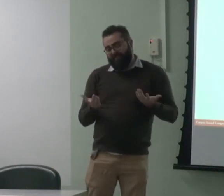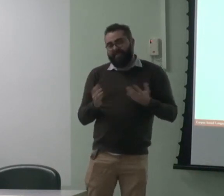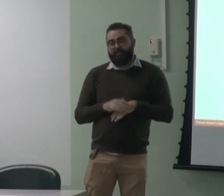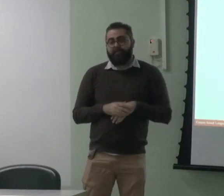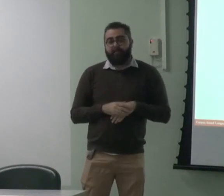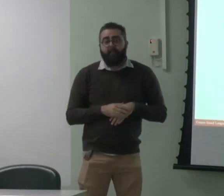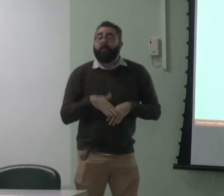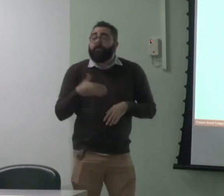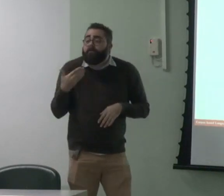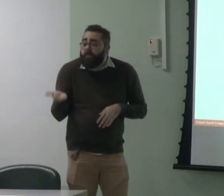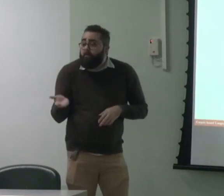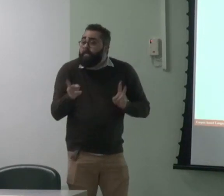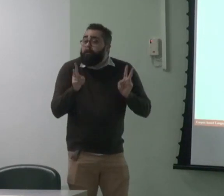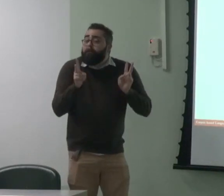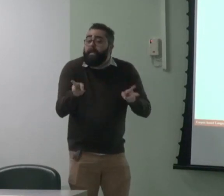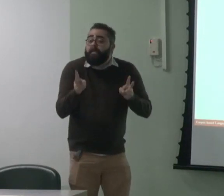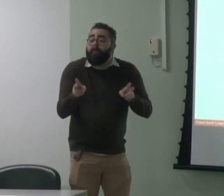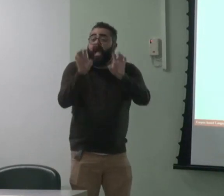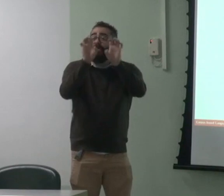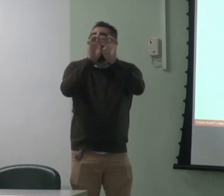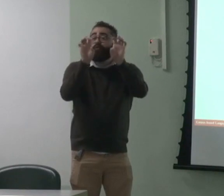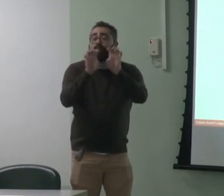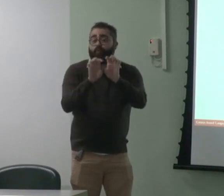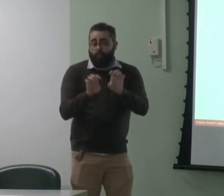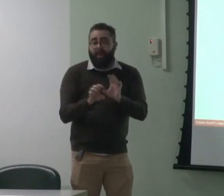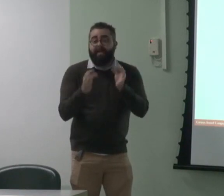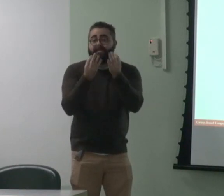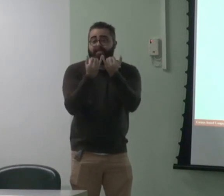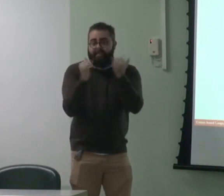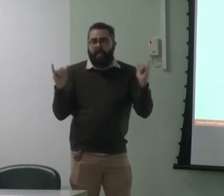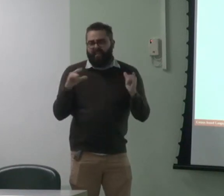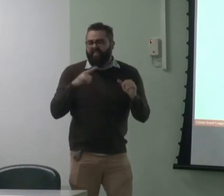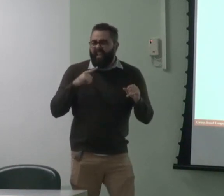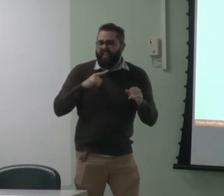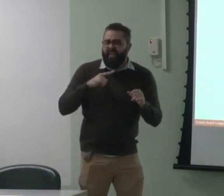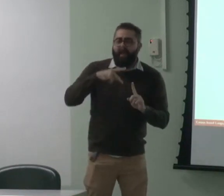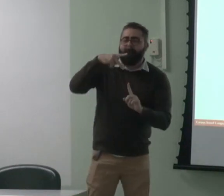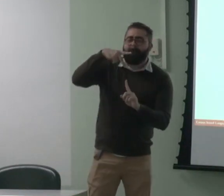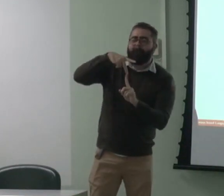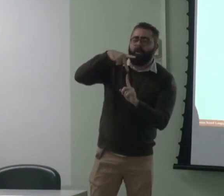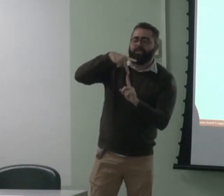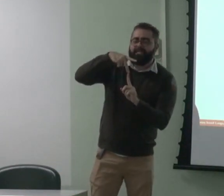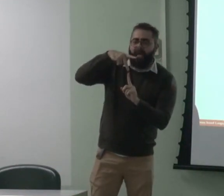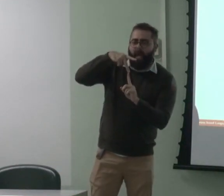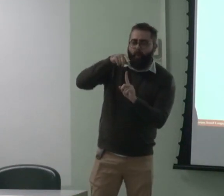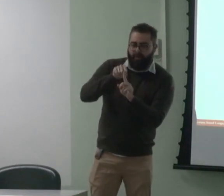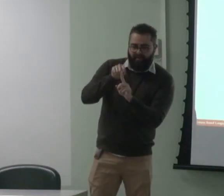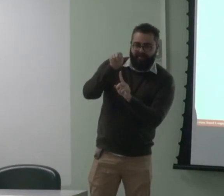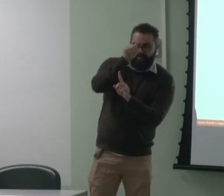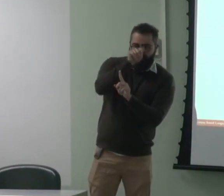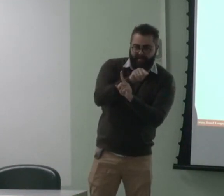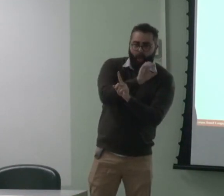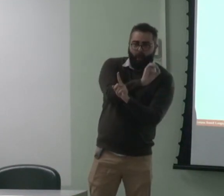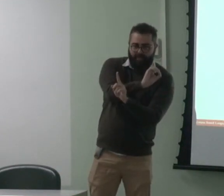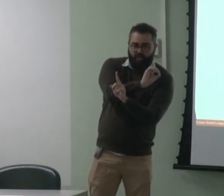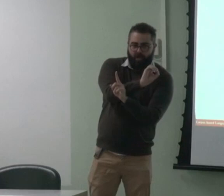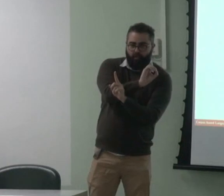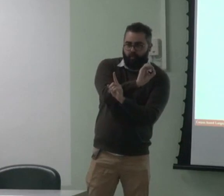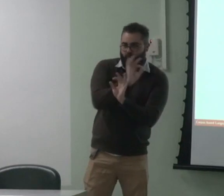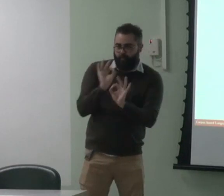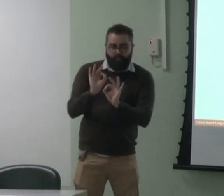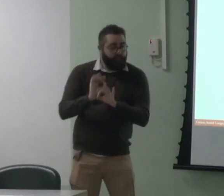for the pelo would have to be split into the preposition and the article. But if I look